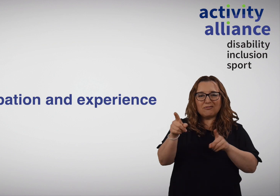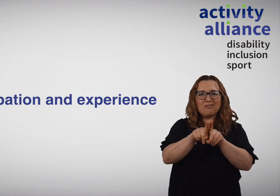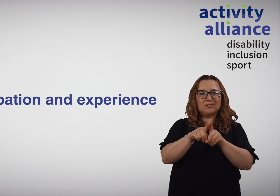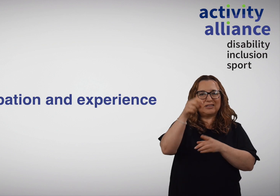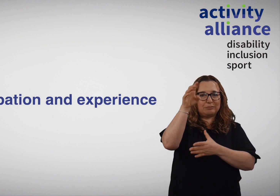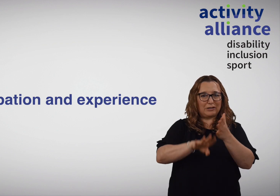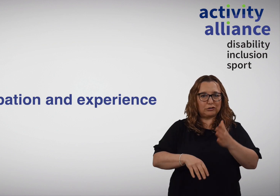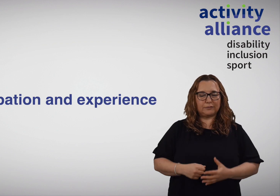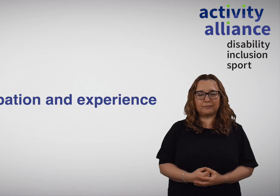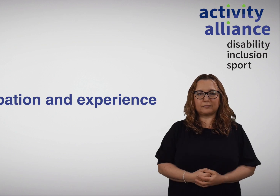experience.